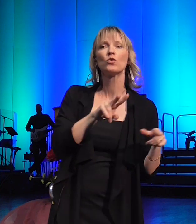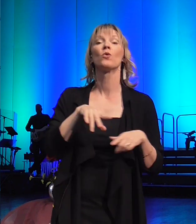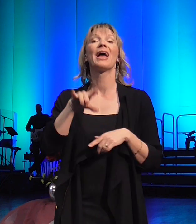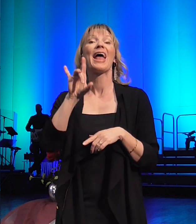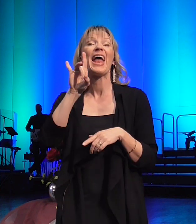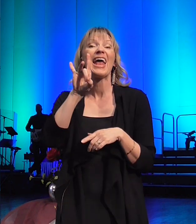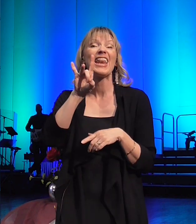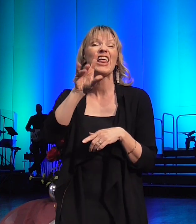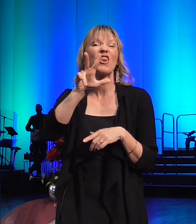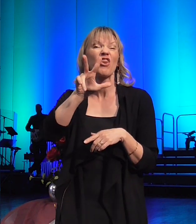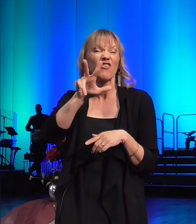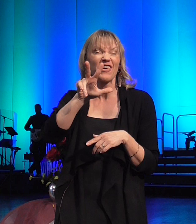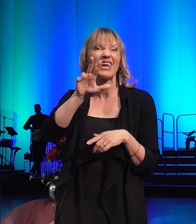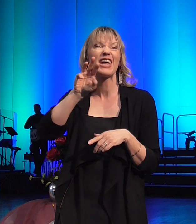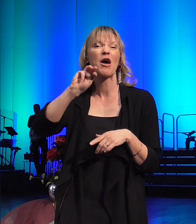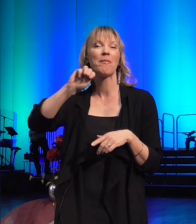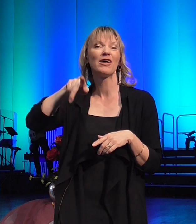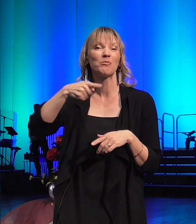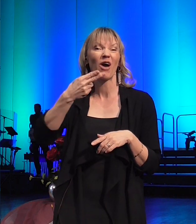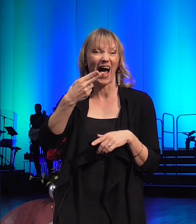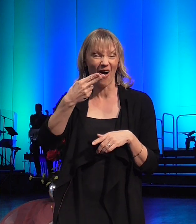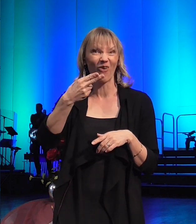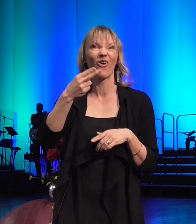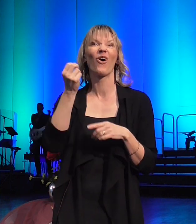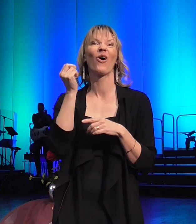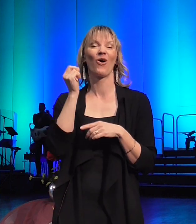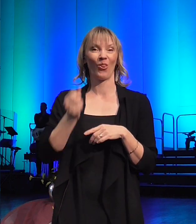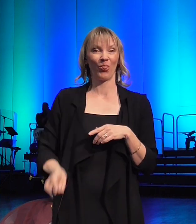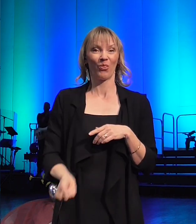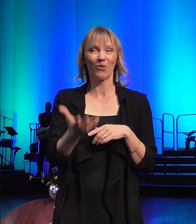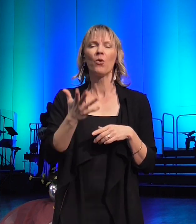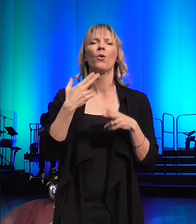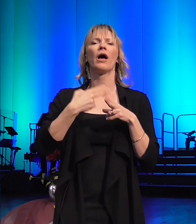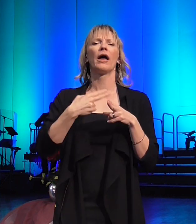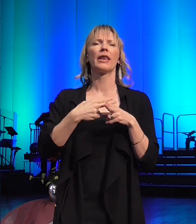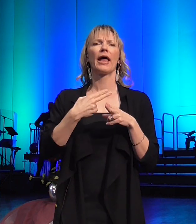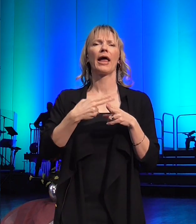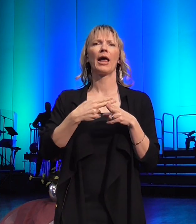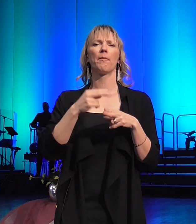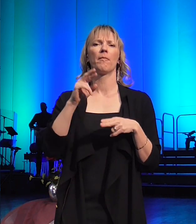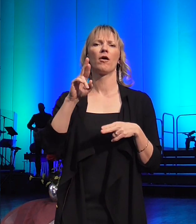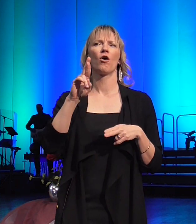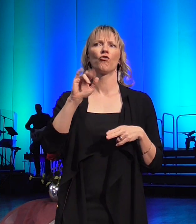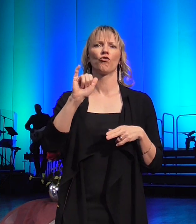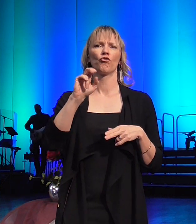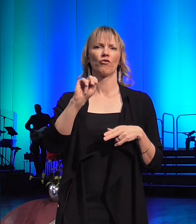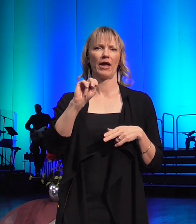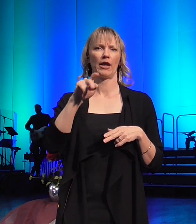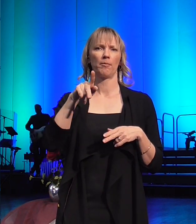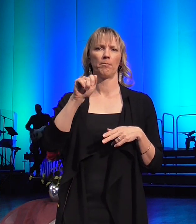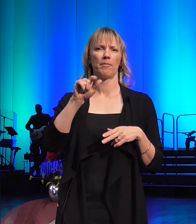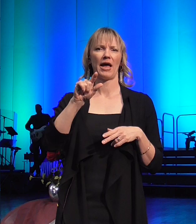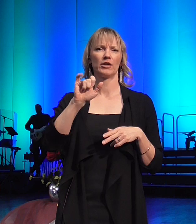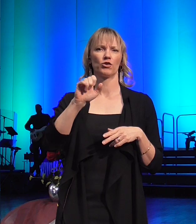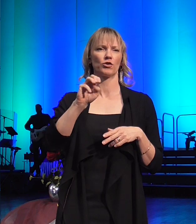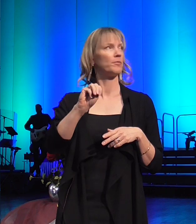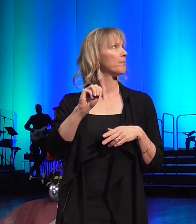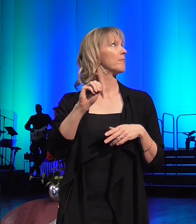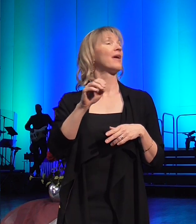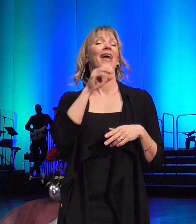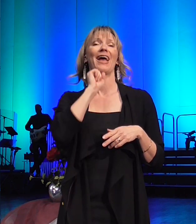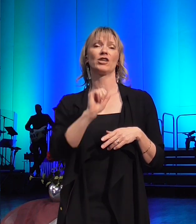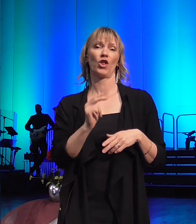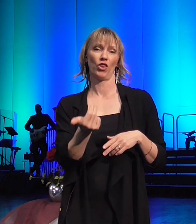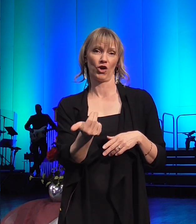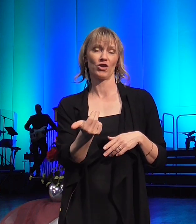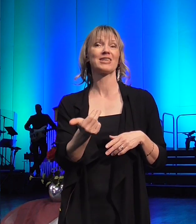83 miles. 83 miles per hour. Her name is Rain Padgham. Rain Padgham, 13-year-old girl with